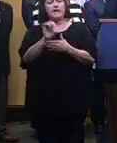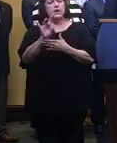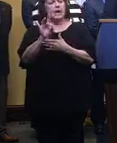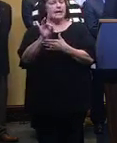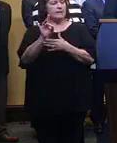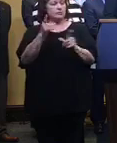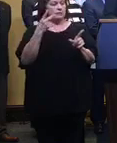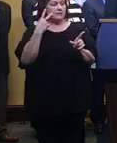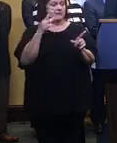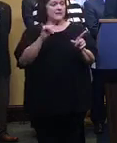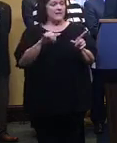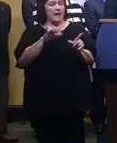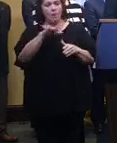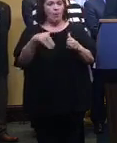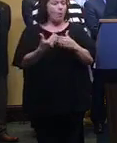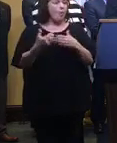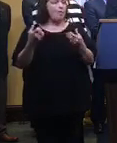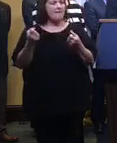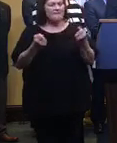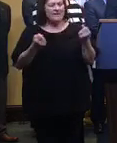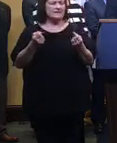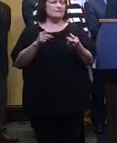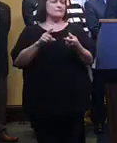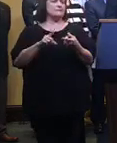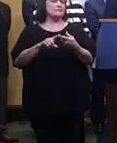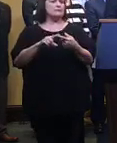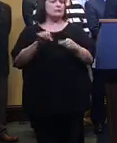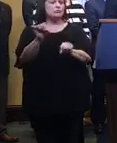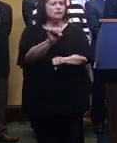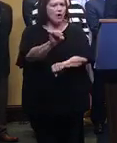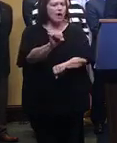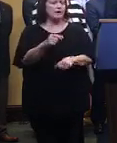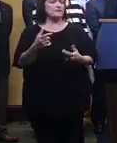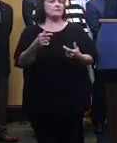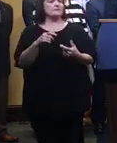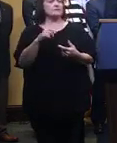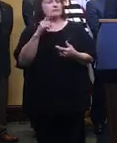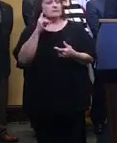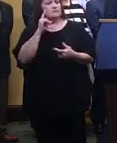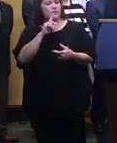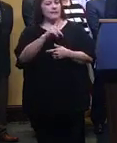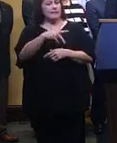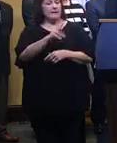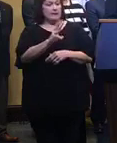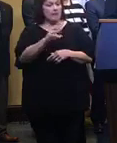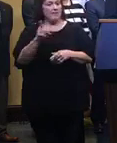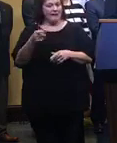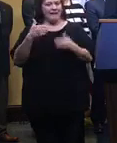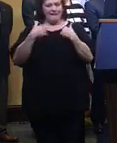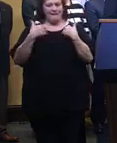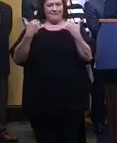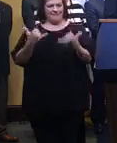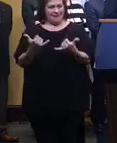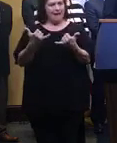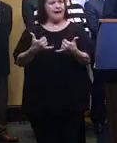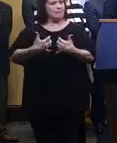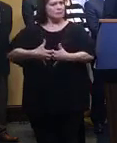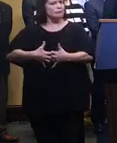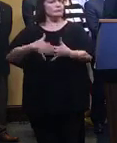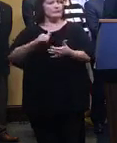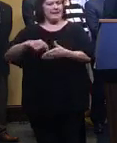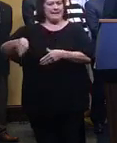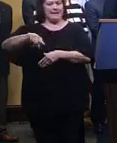the vehicles and the fleet that we need to purchase so our DPW maintenance folks have the equipment they need to do the hard work that they're doing on